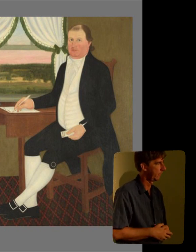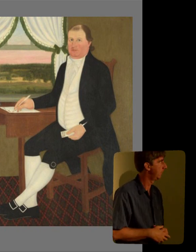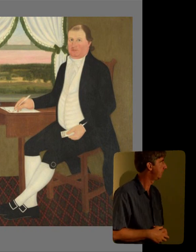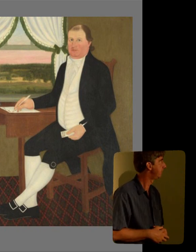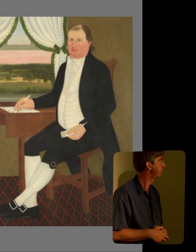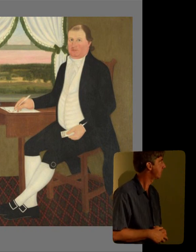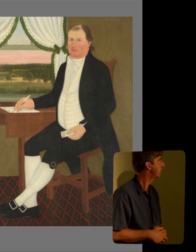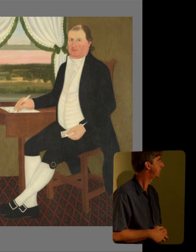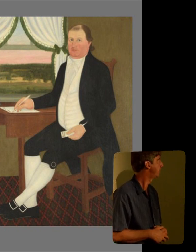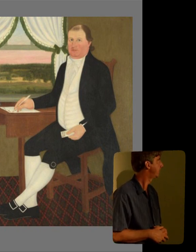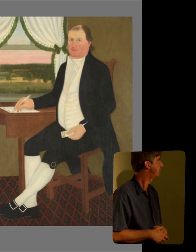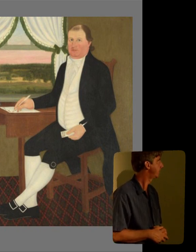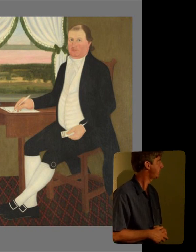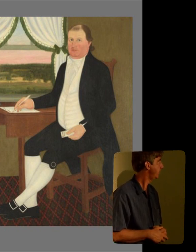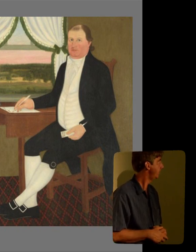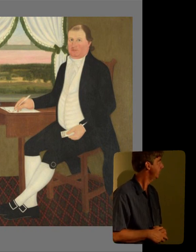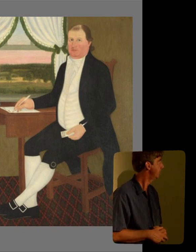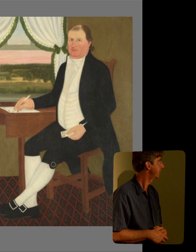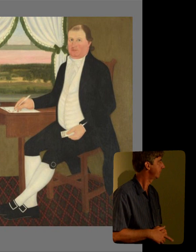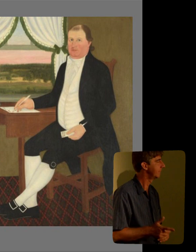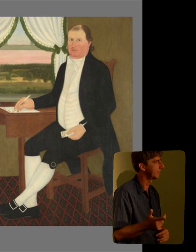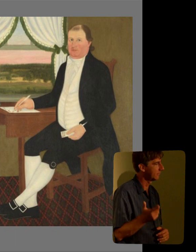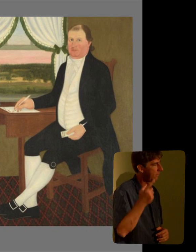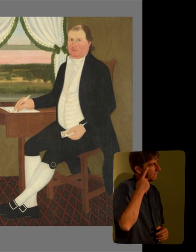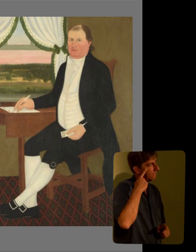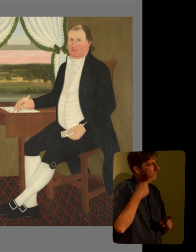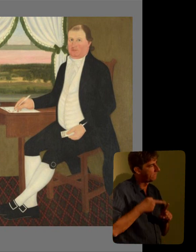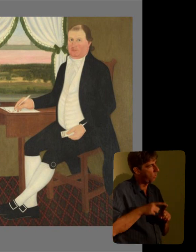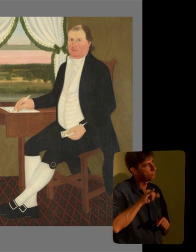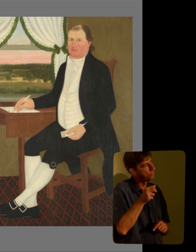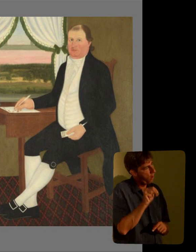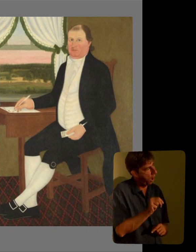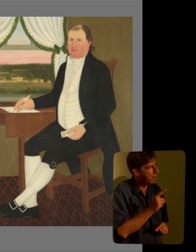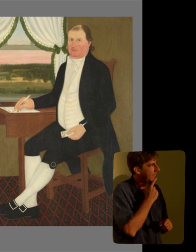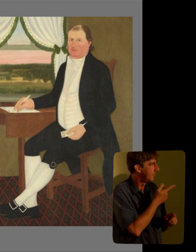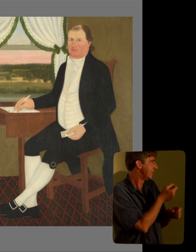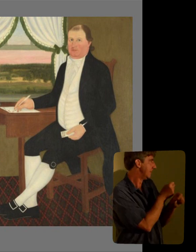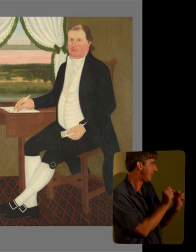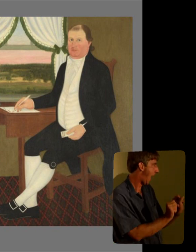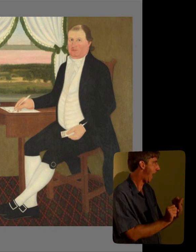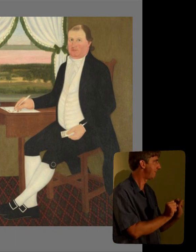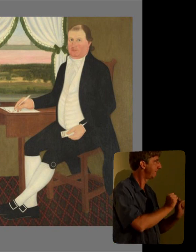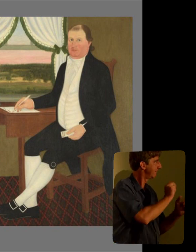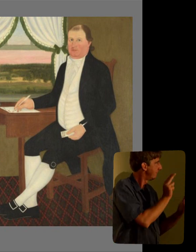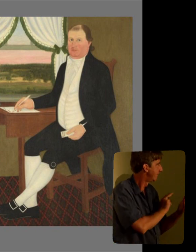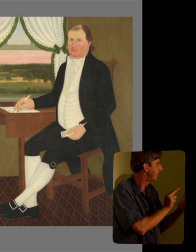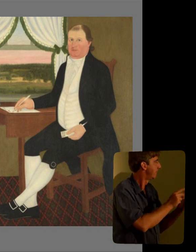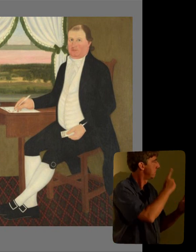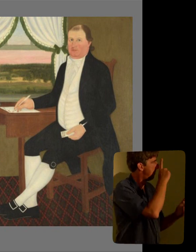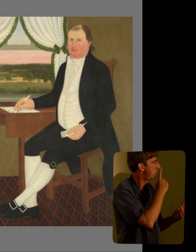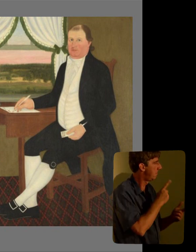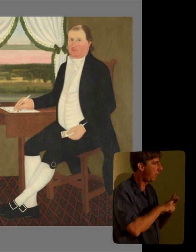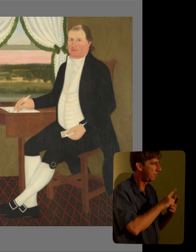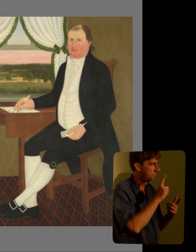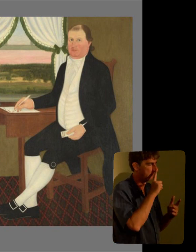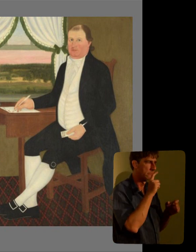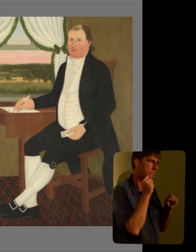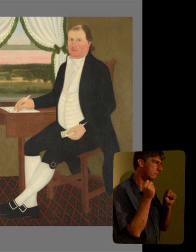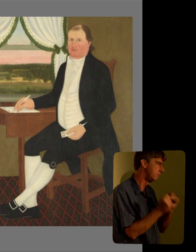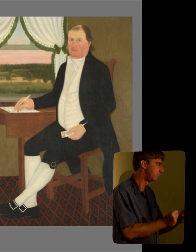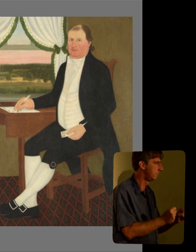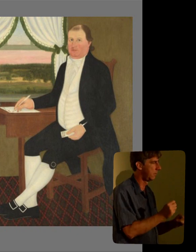they would have been pretty safe and appropriate portrait subjects for the young John, but magnificent likenesses,